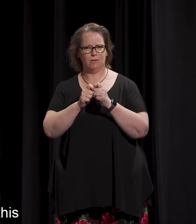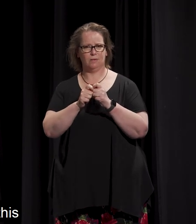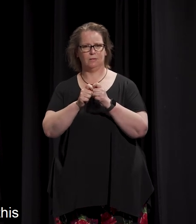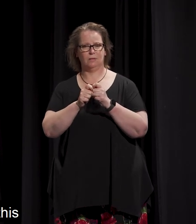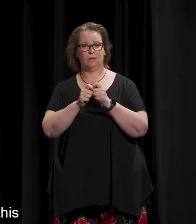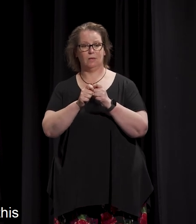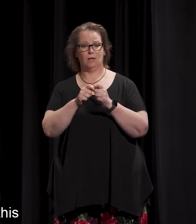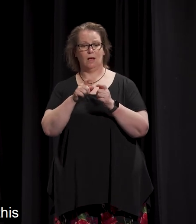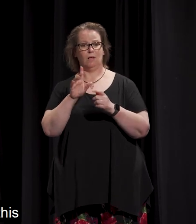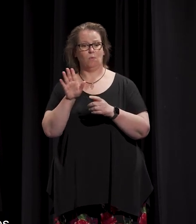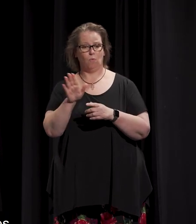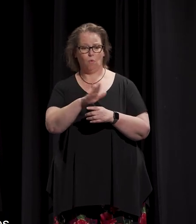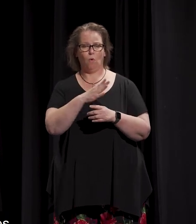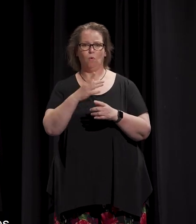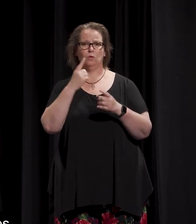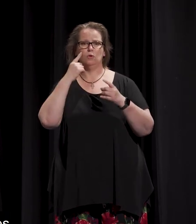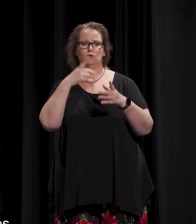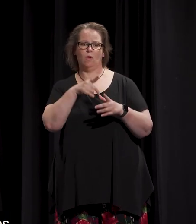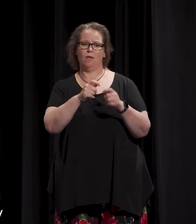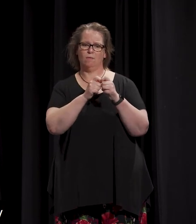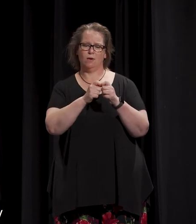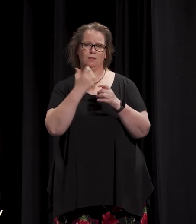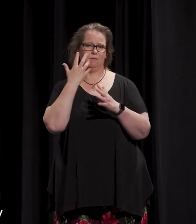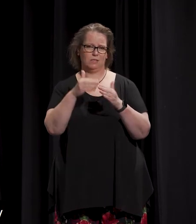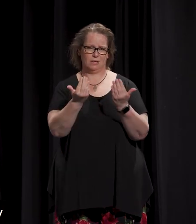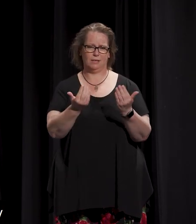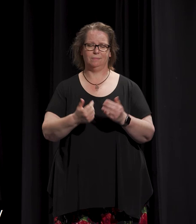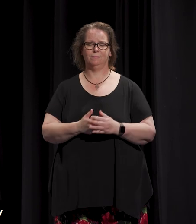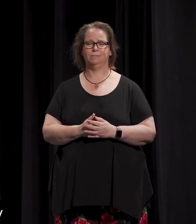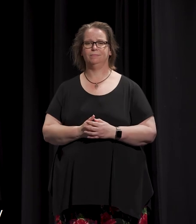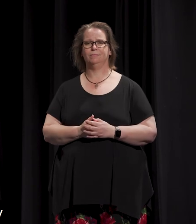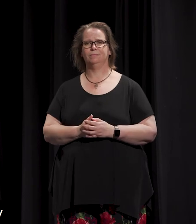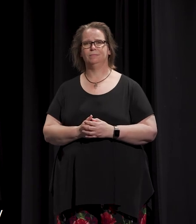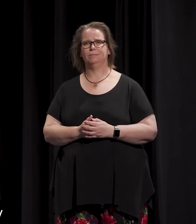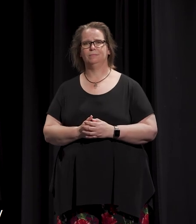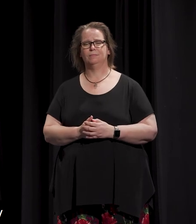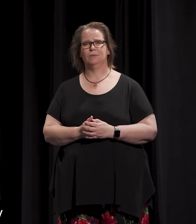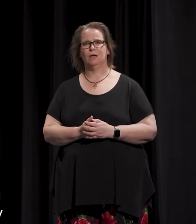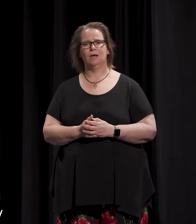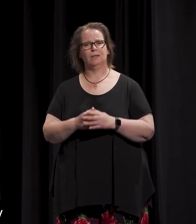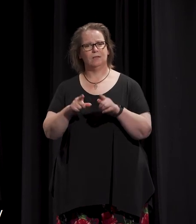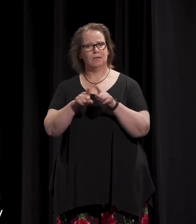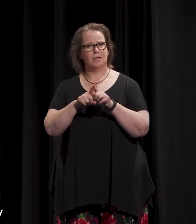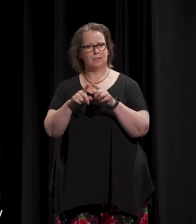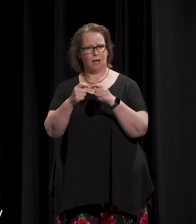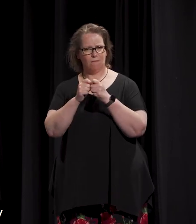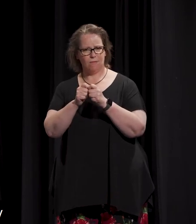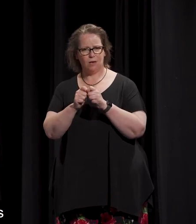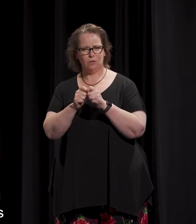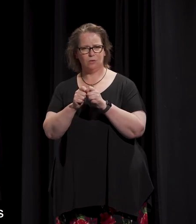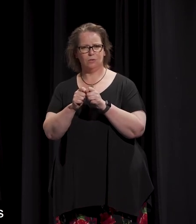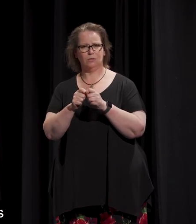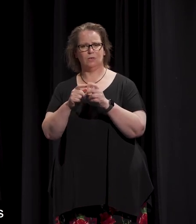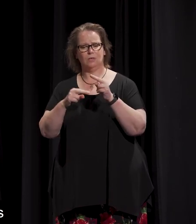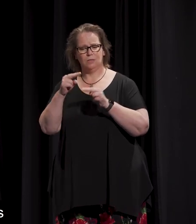this nation are expected to demonstrate these qualities every day. It is these very qualities that have contributed to